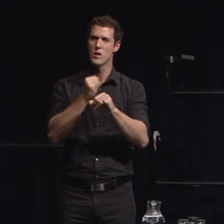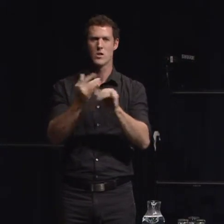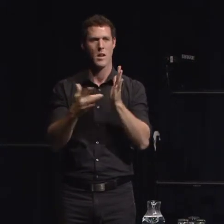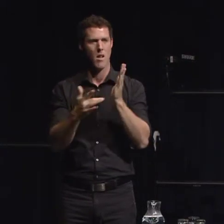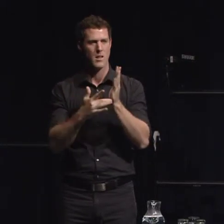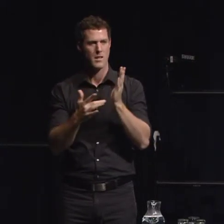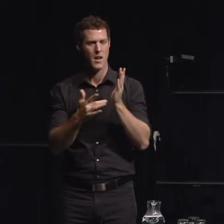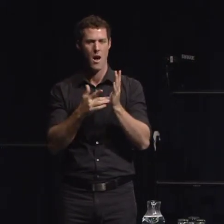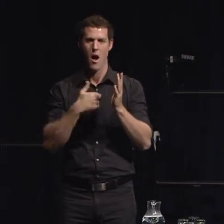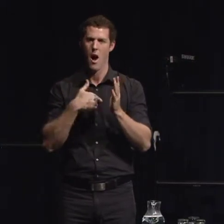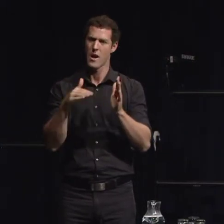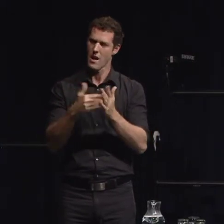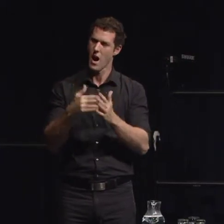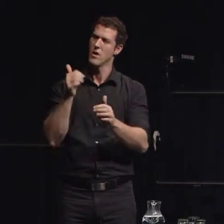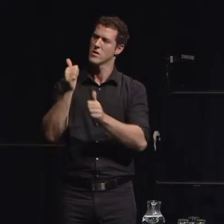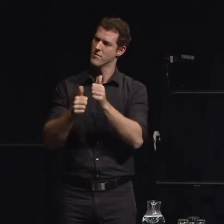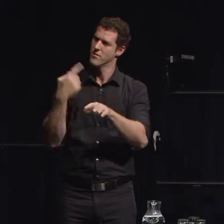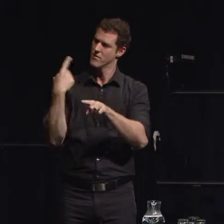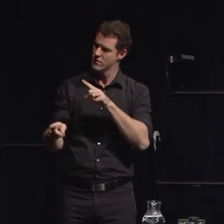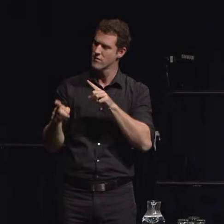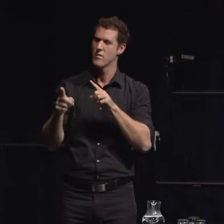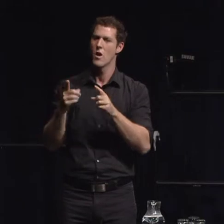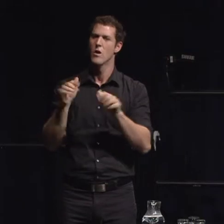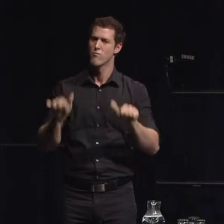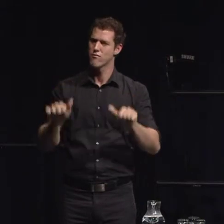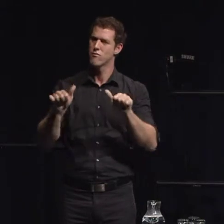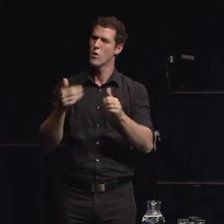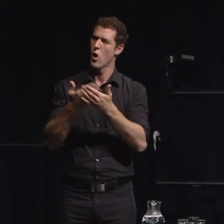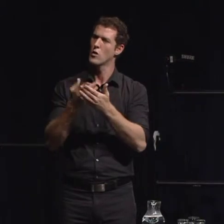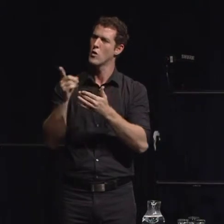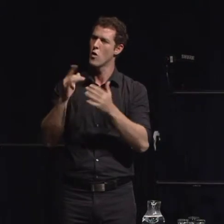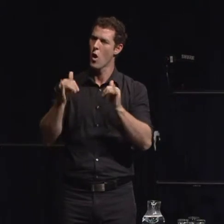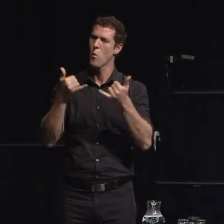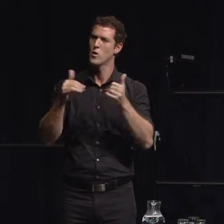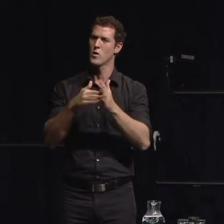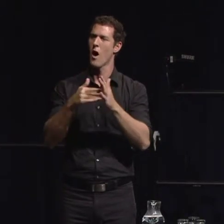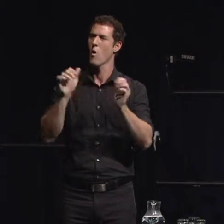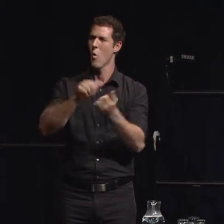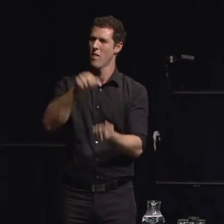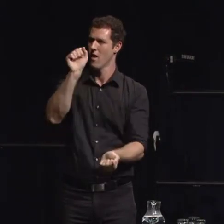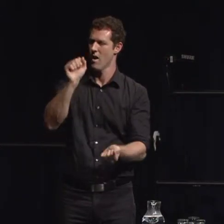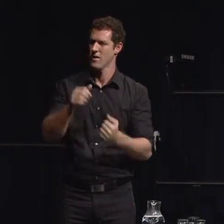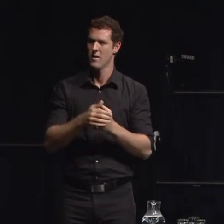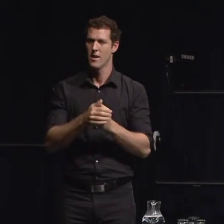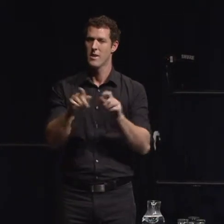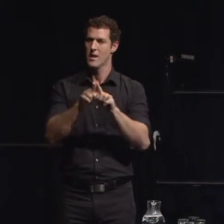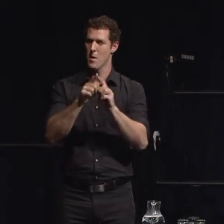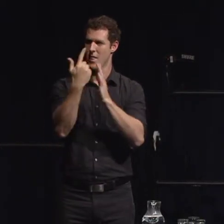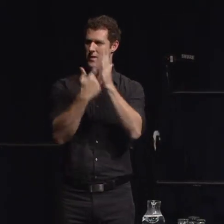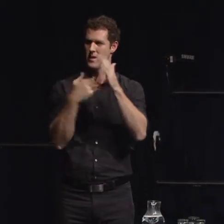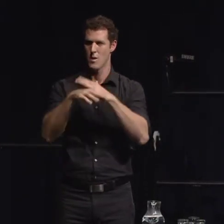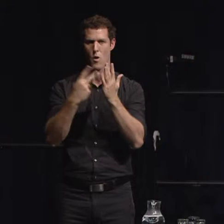Technology, I hereby confer on you the awards which you are qualified, as listed in the